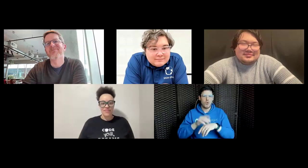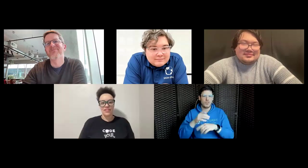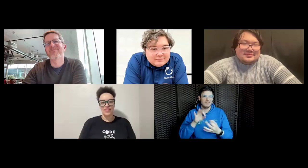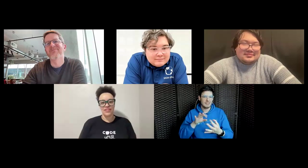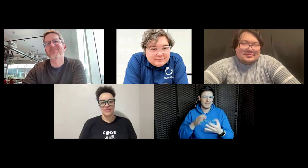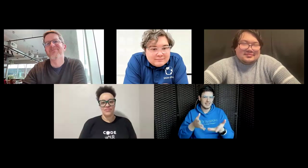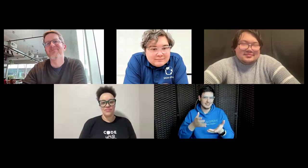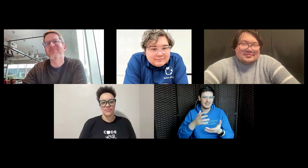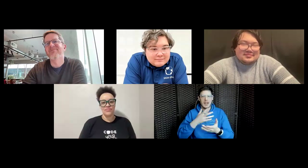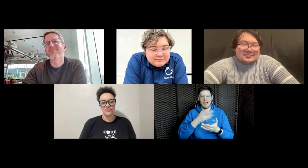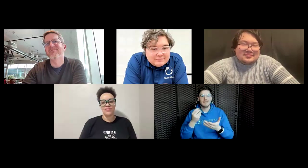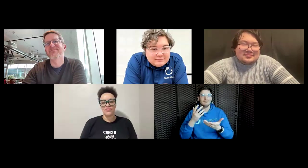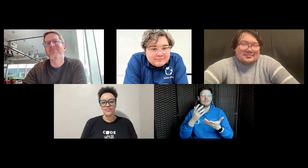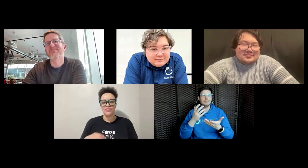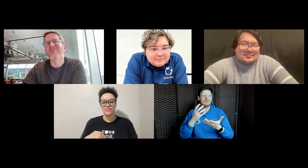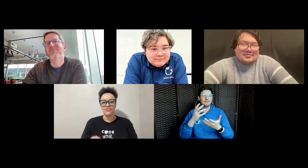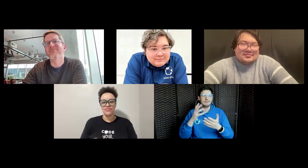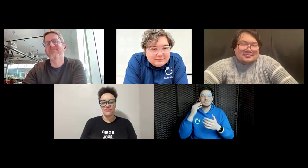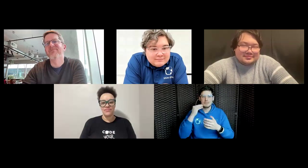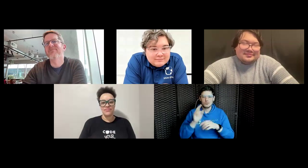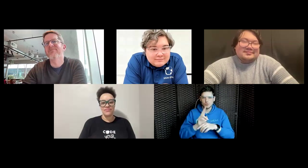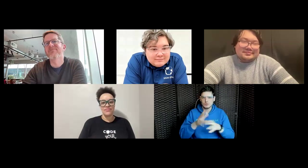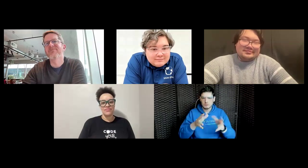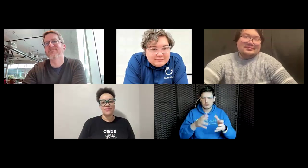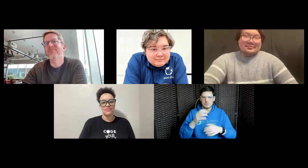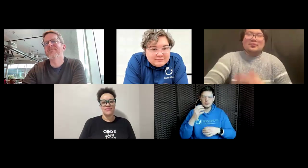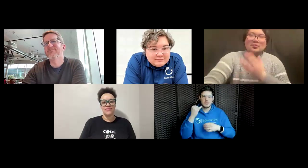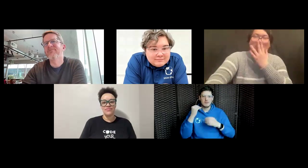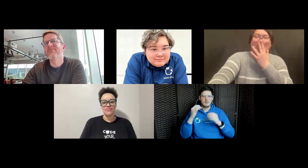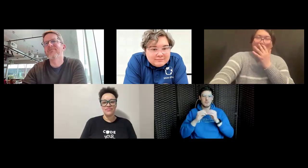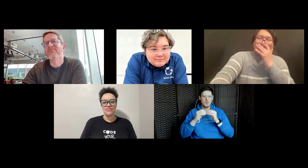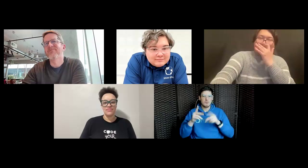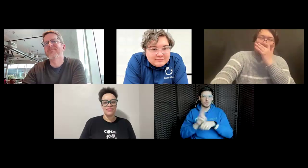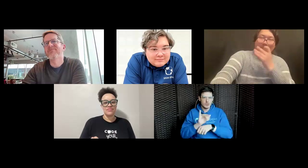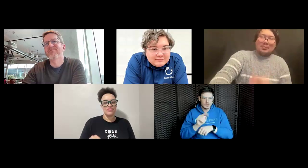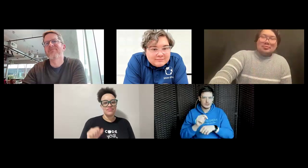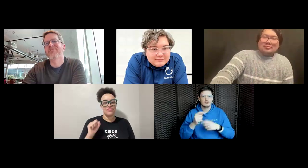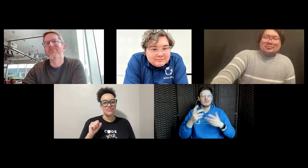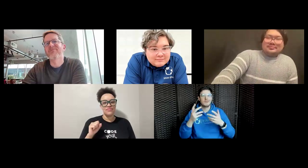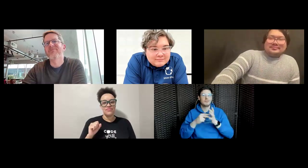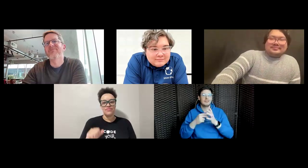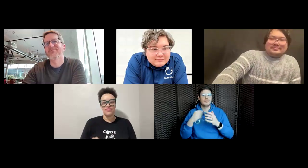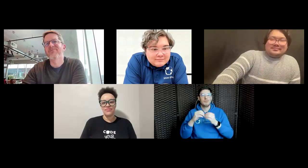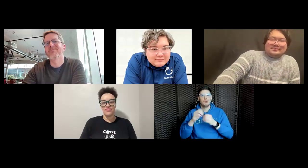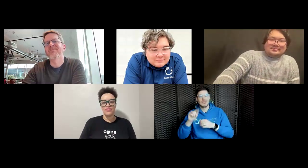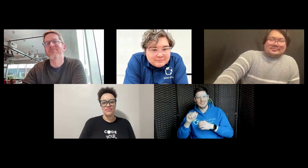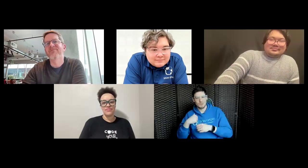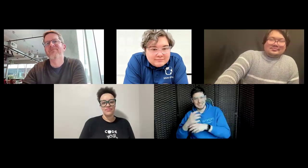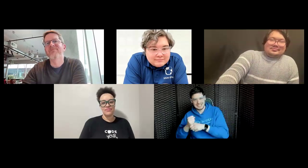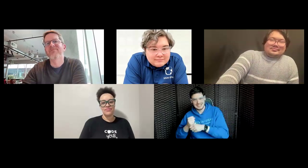on or driven by feedback and experience through its usage means that